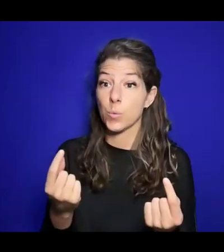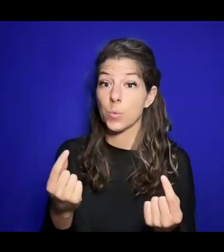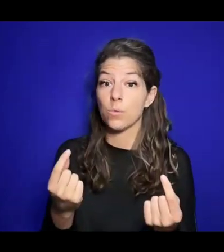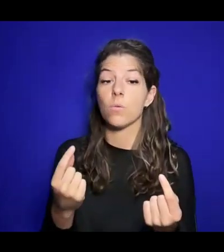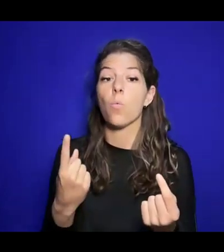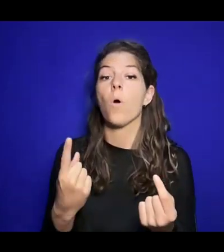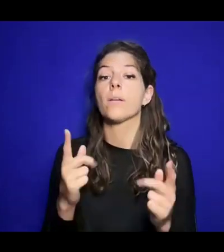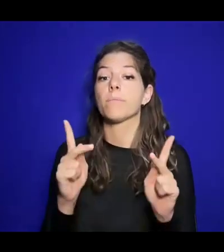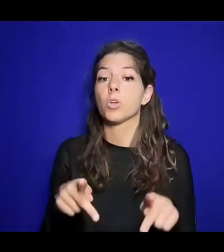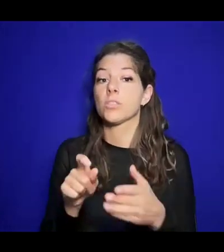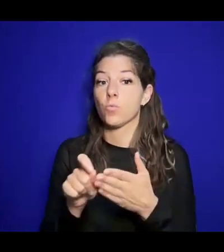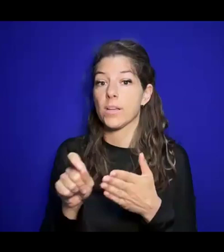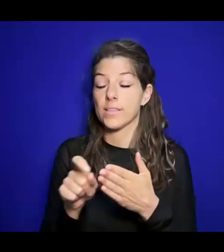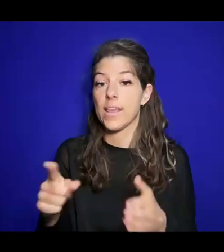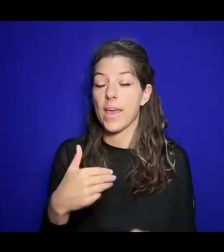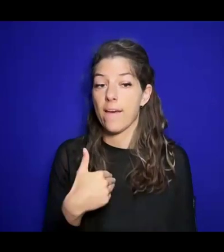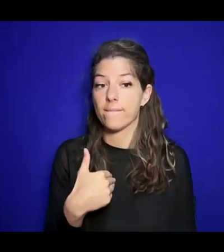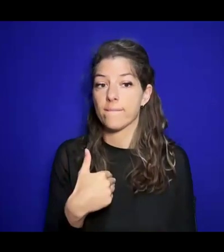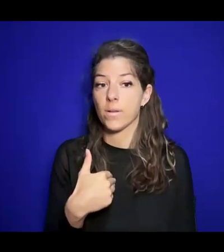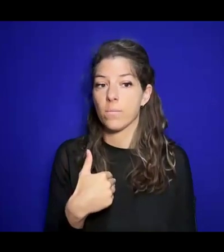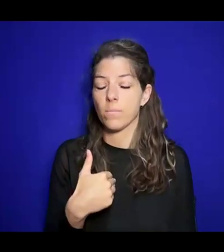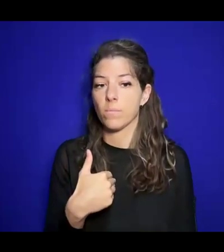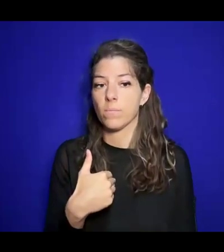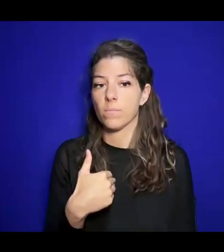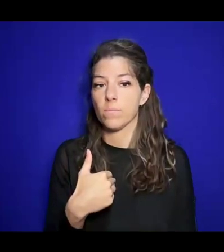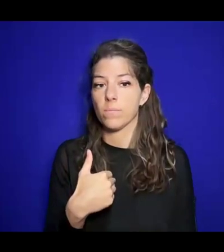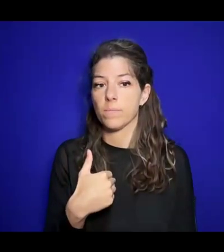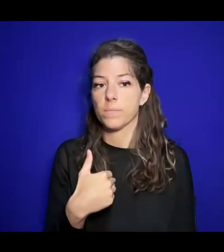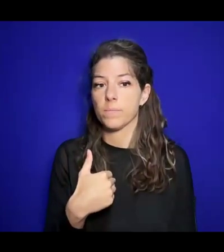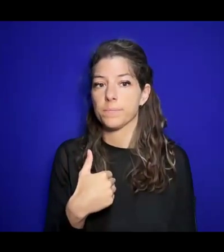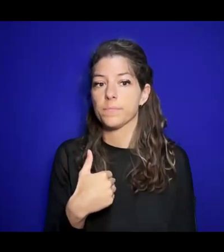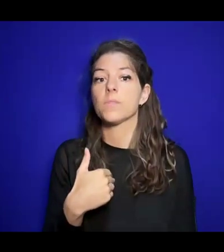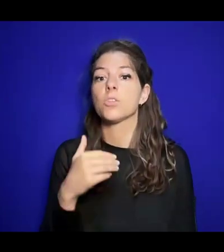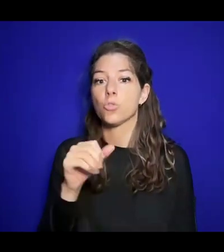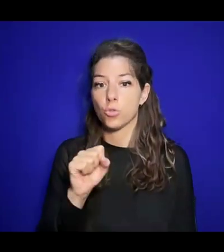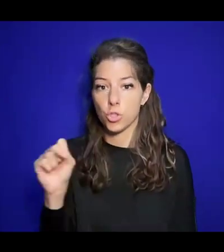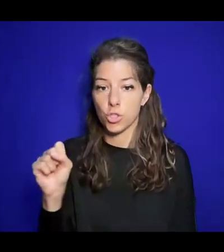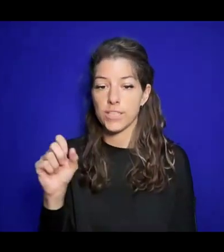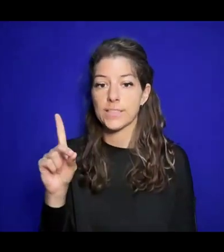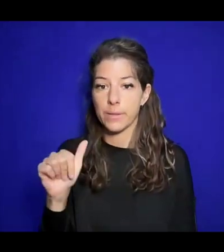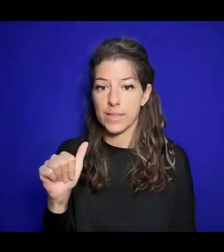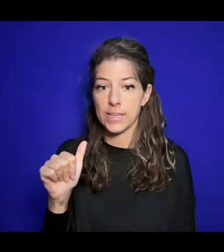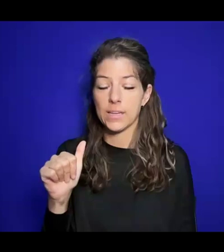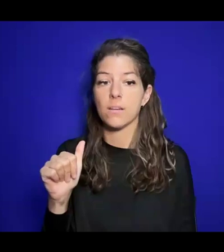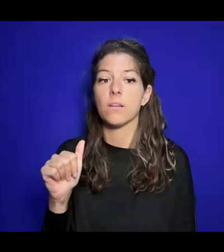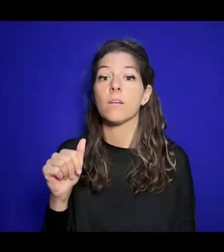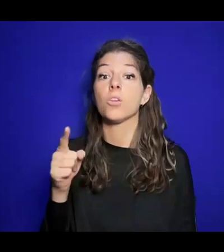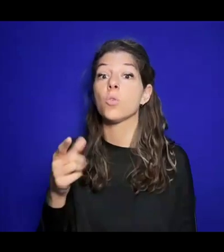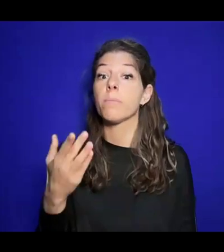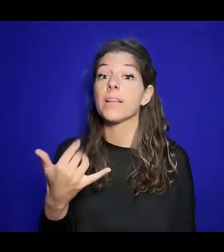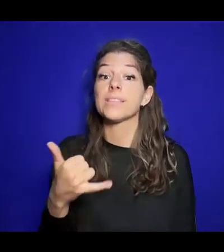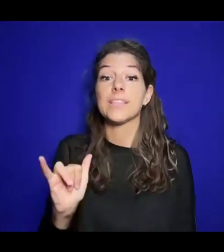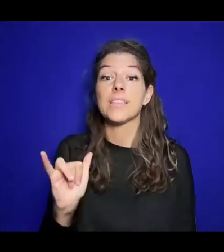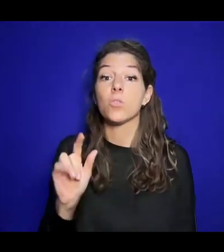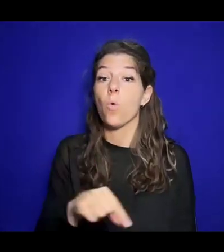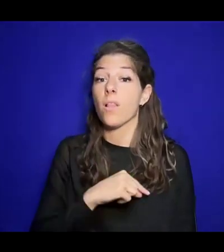the one person writes in that they have uh, Social Security disability. You might still